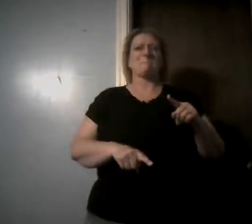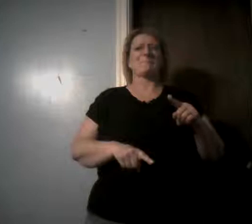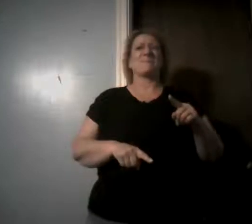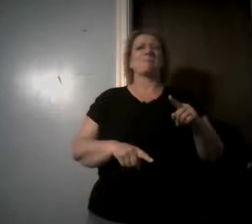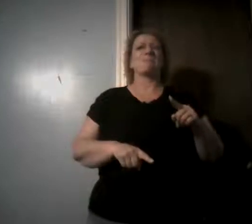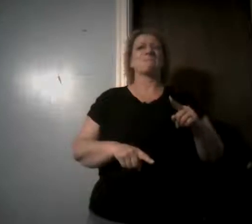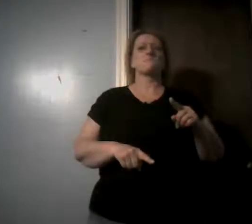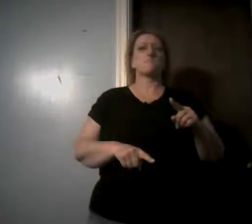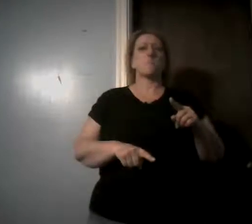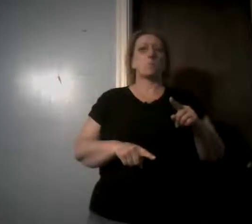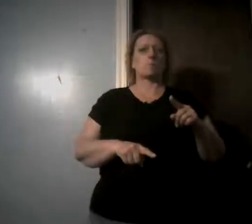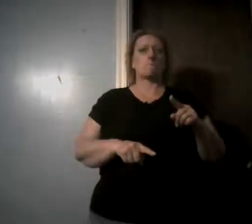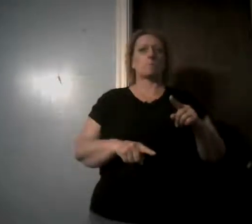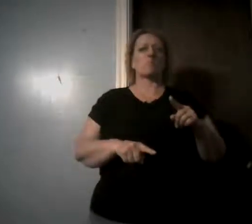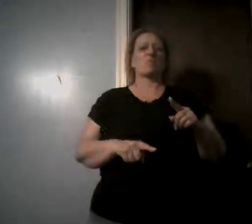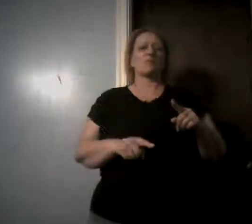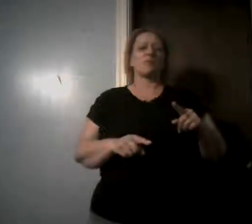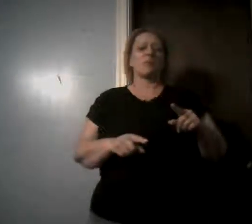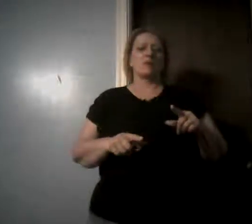This can lead to liver damage or even death.